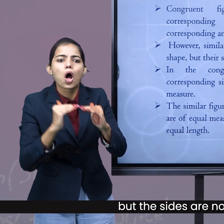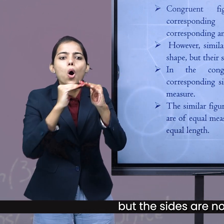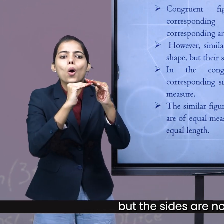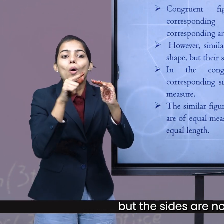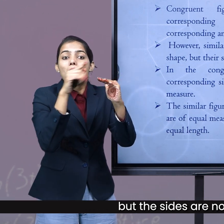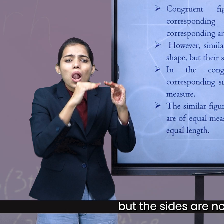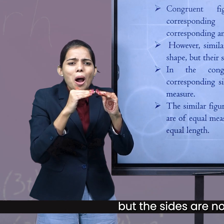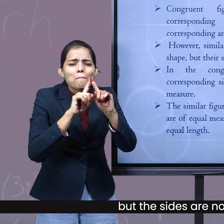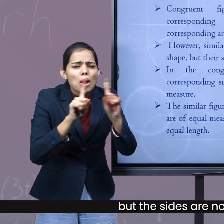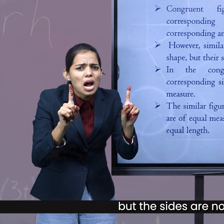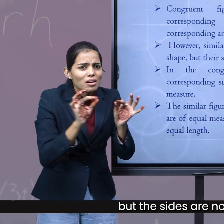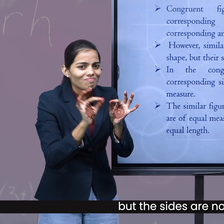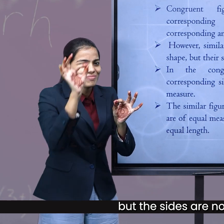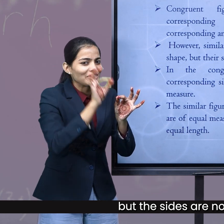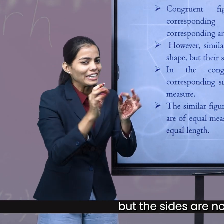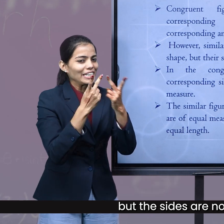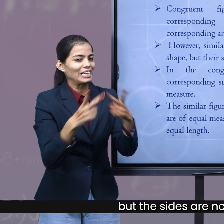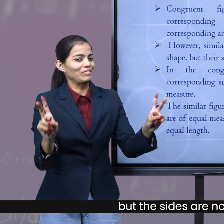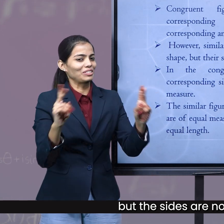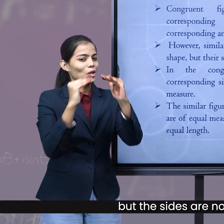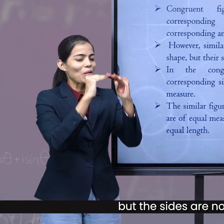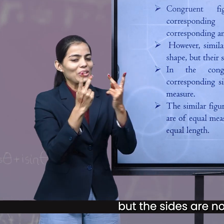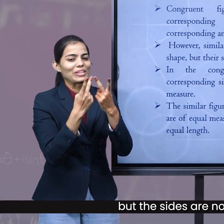but the sides are not of equal length.